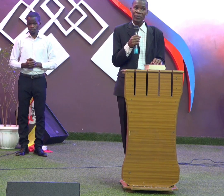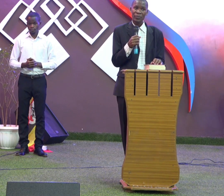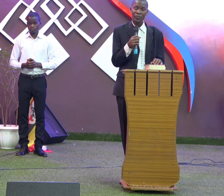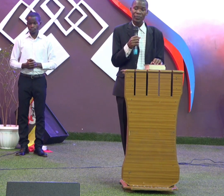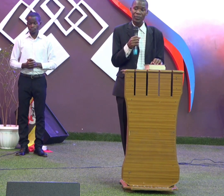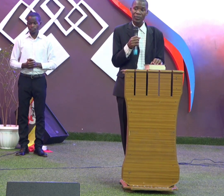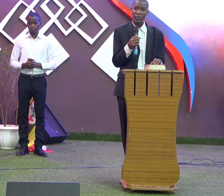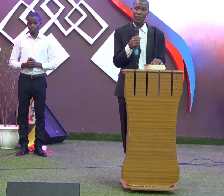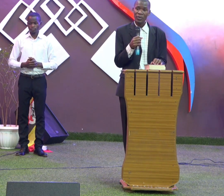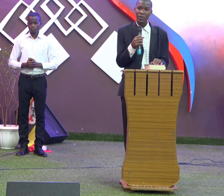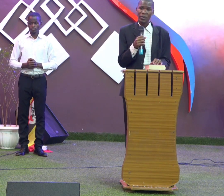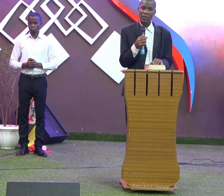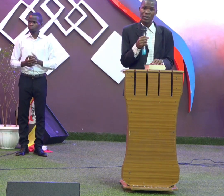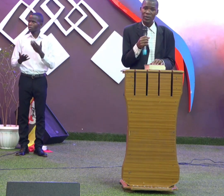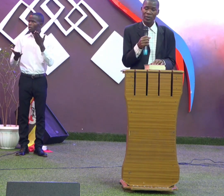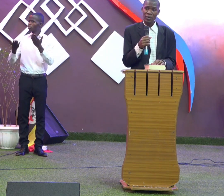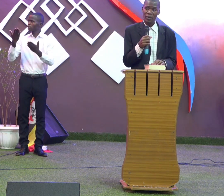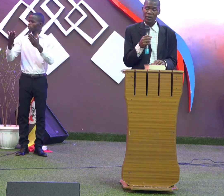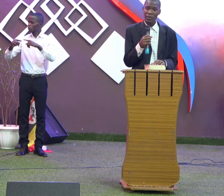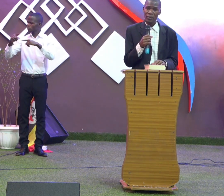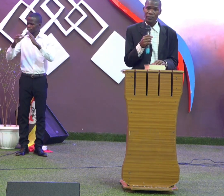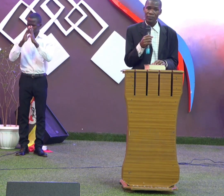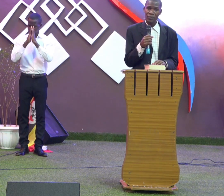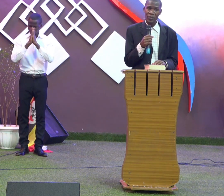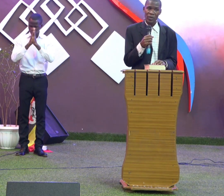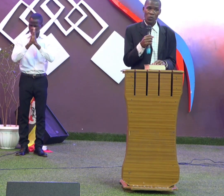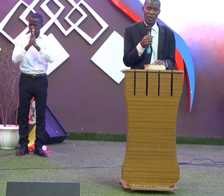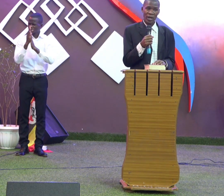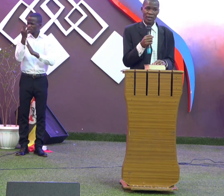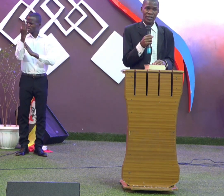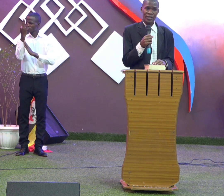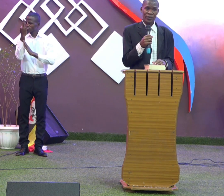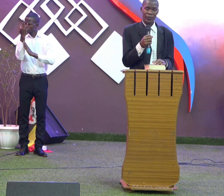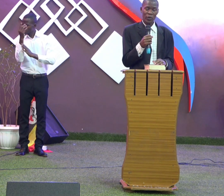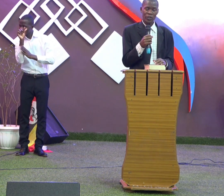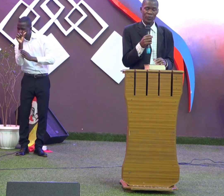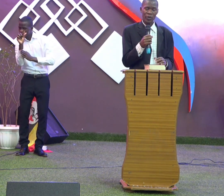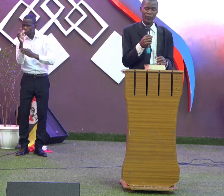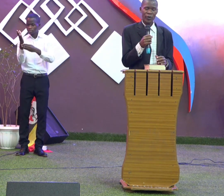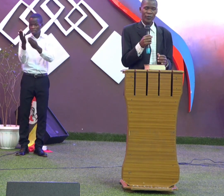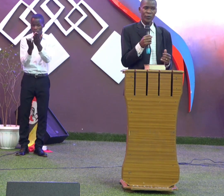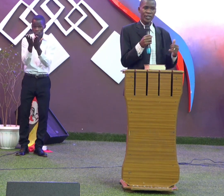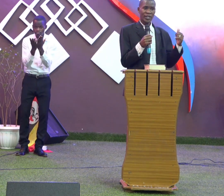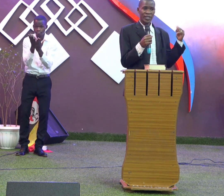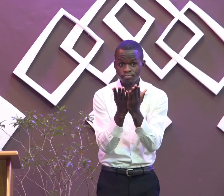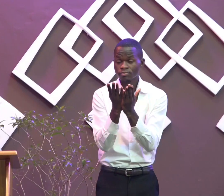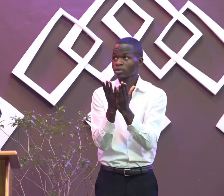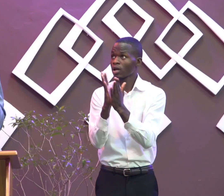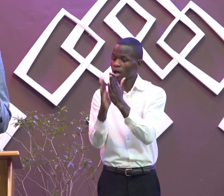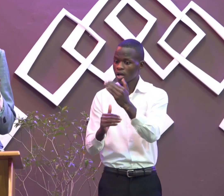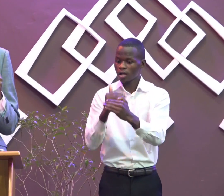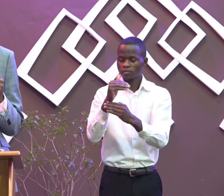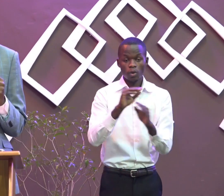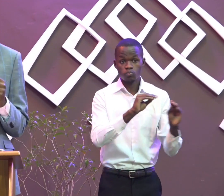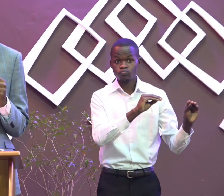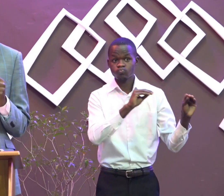kondoze Sunday zali ntono ku good times ne tuvayo. We had fellowship for a few Sundays at good times